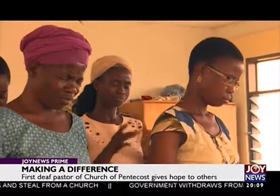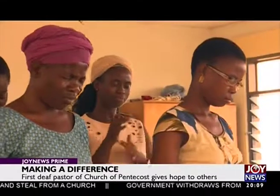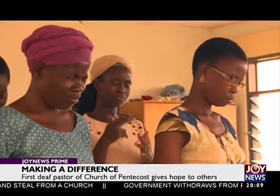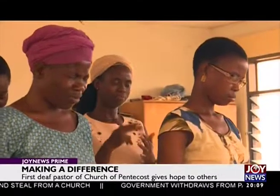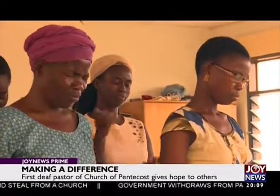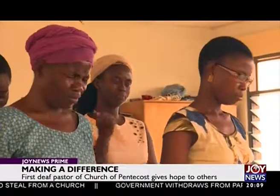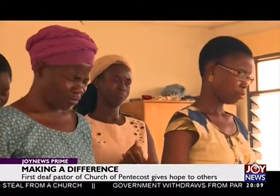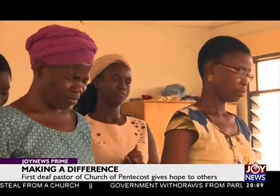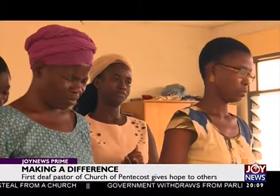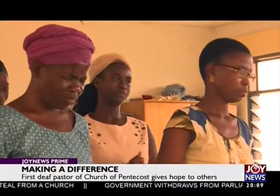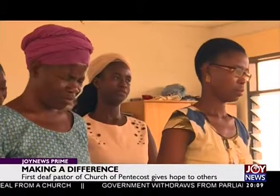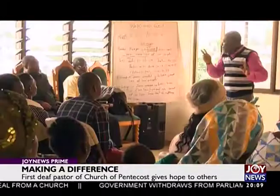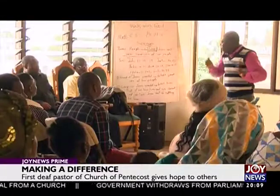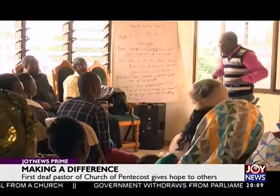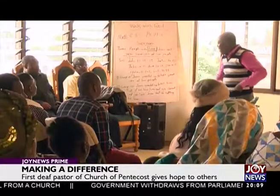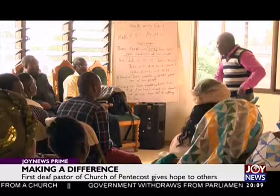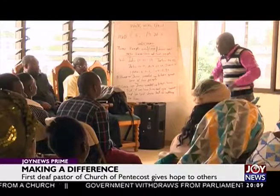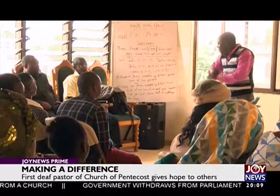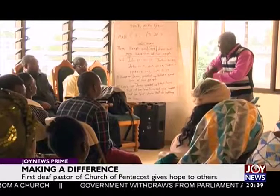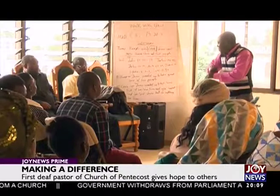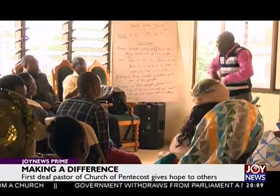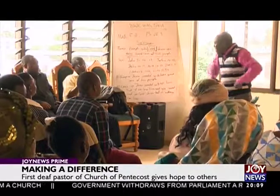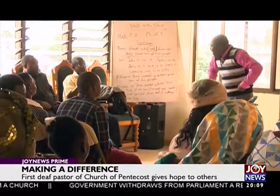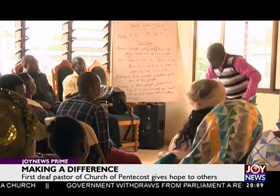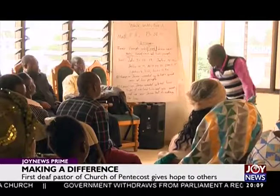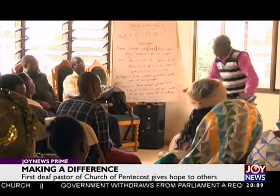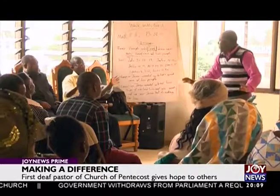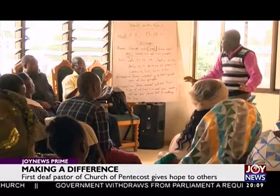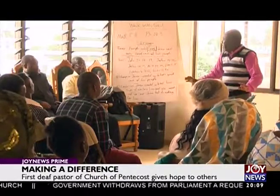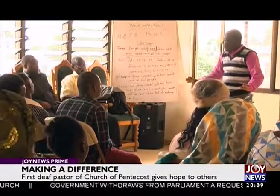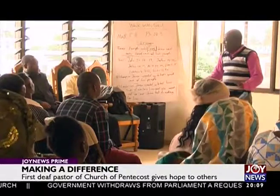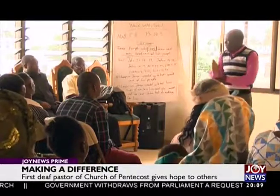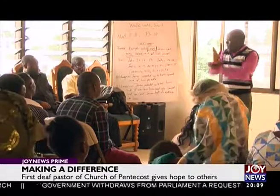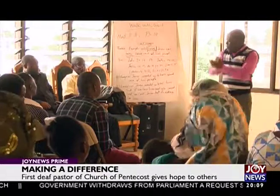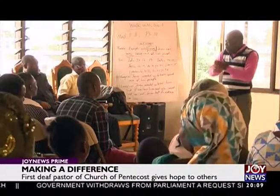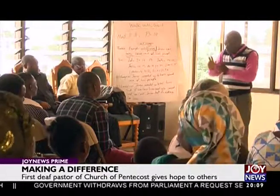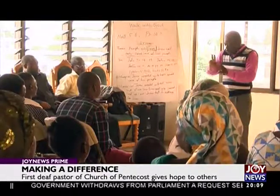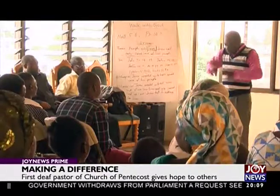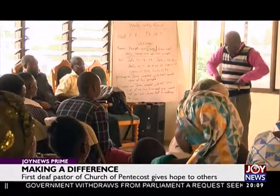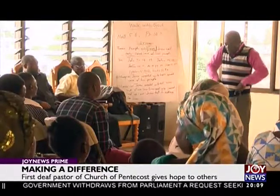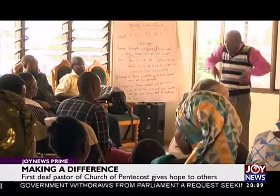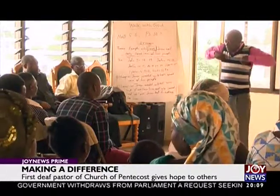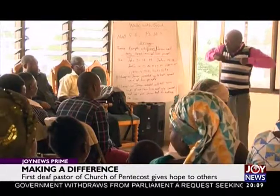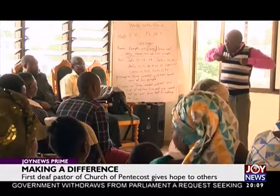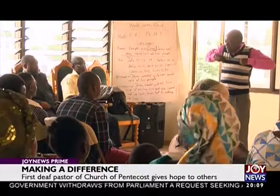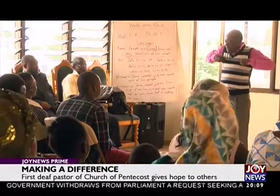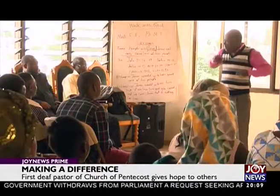Sunday like this, but for one man, Reverend Ruben Wuney, who started the deaf ministry at the Church of Pentecost.